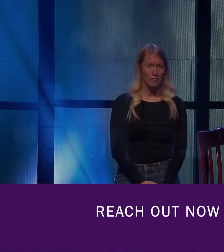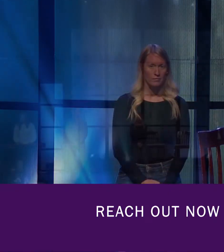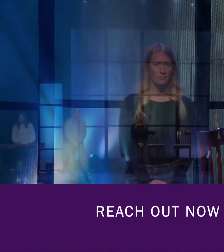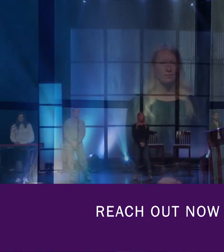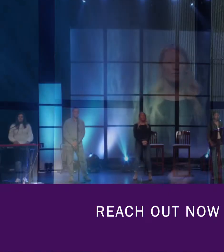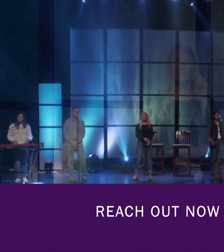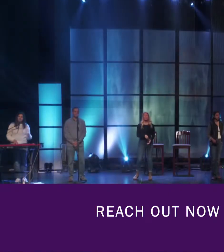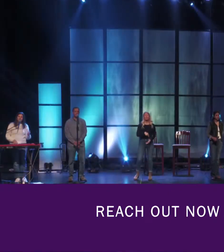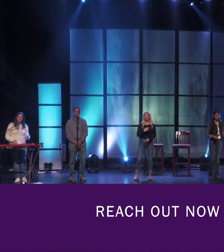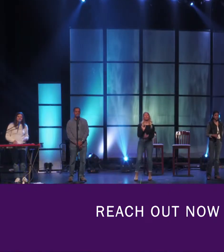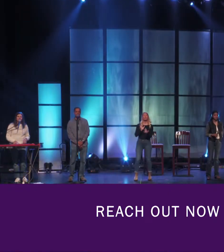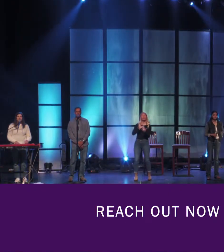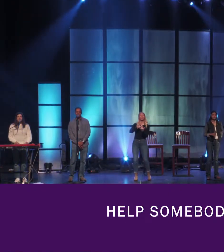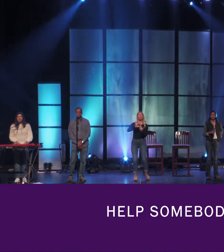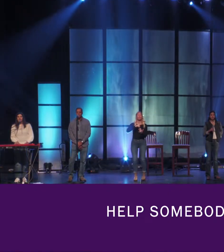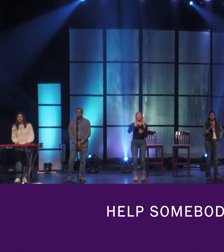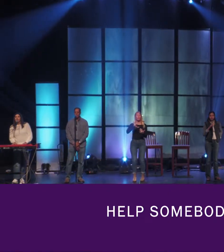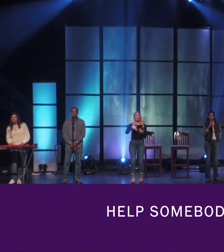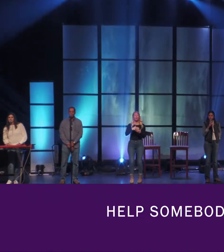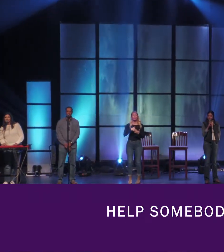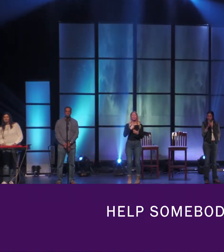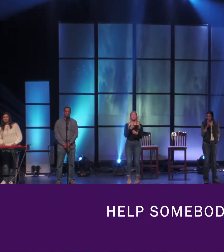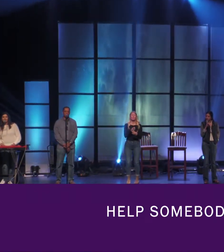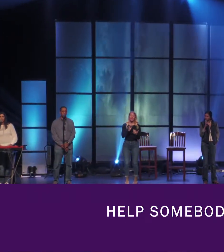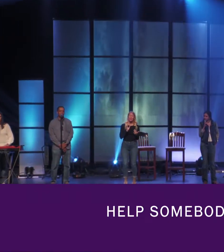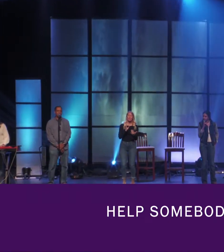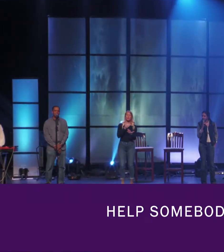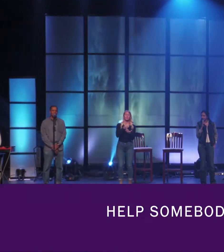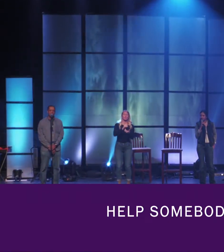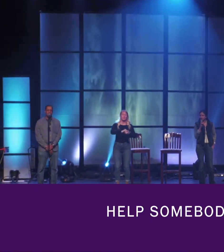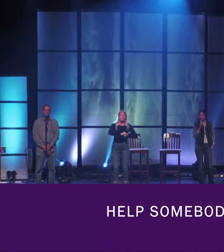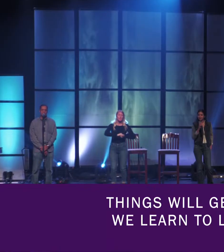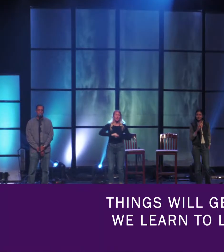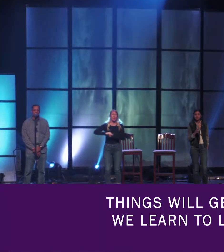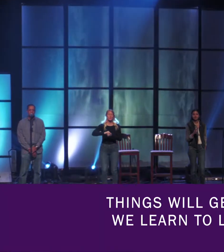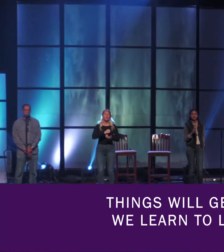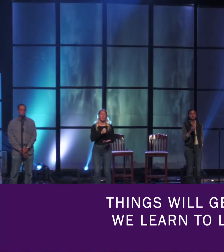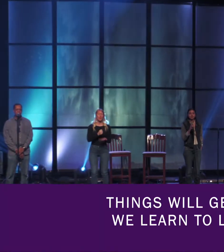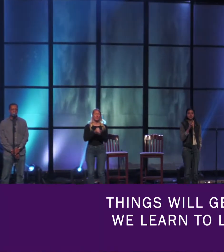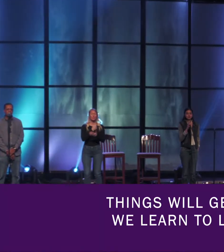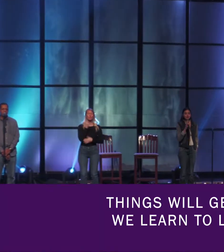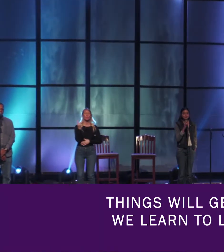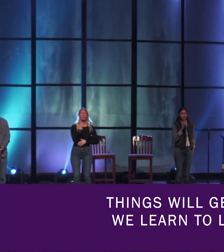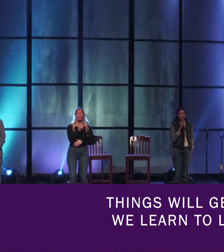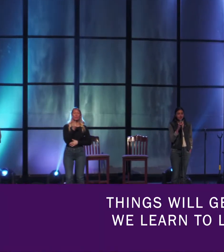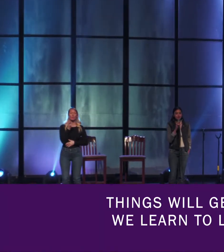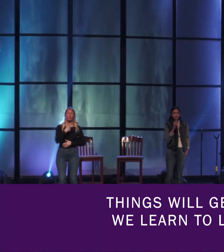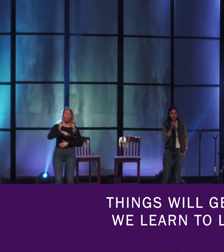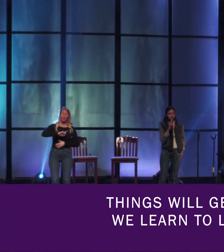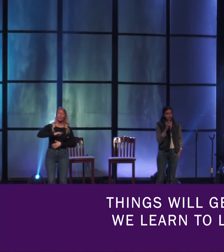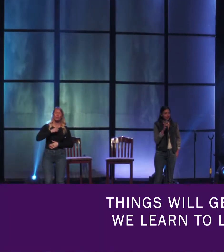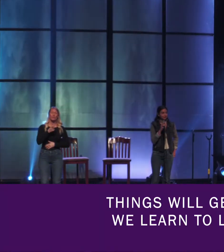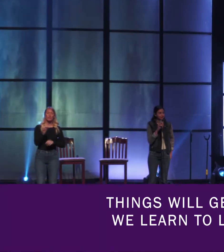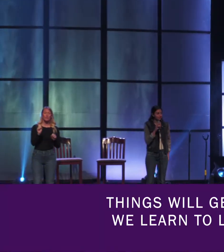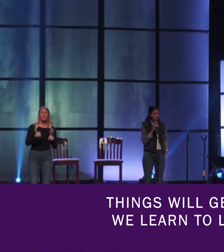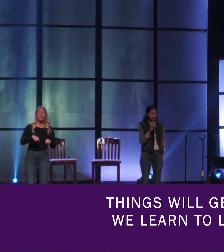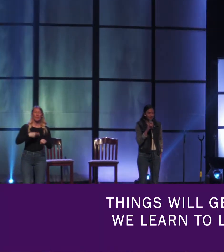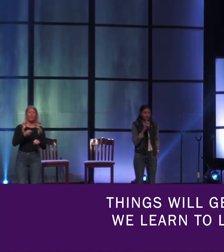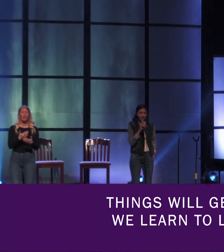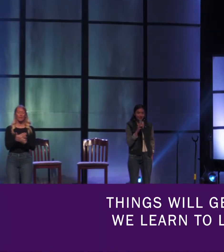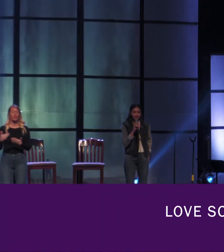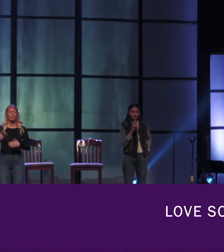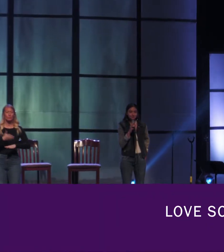Reach out now and take a hand. Help somebody while we can. Things will get better when we learn to